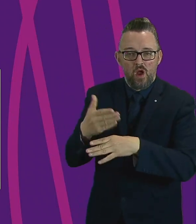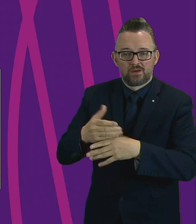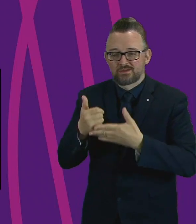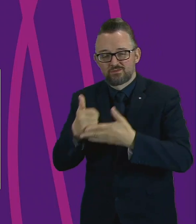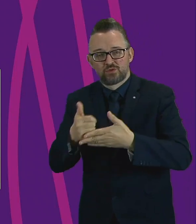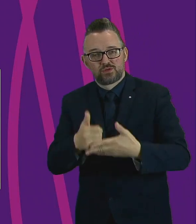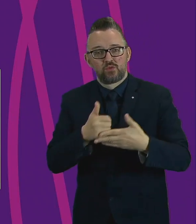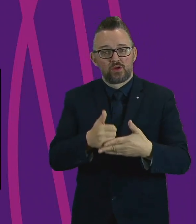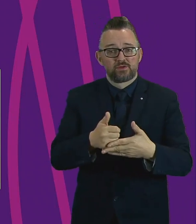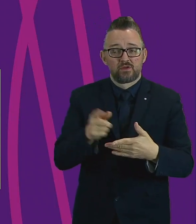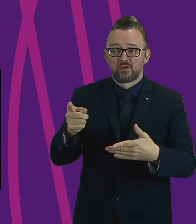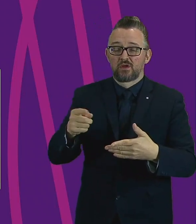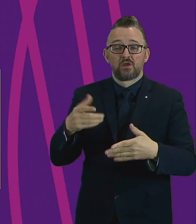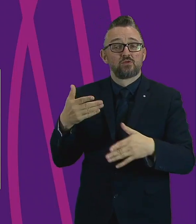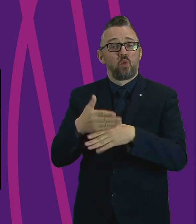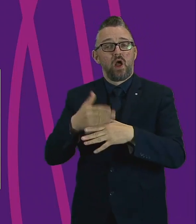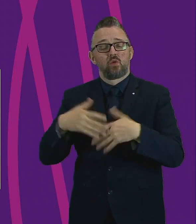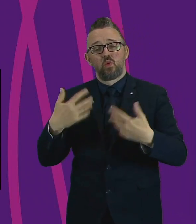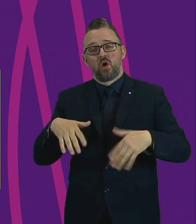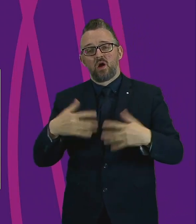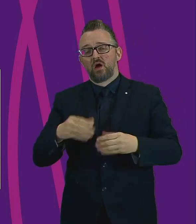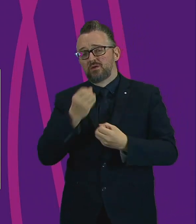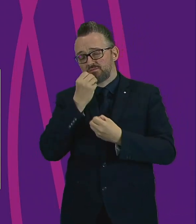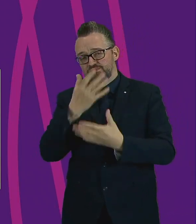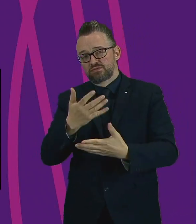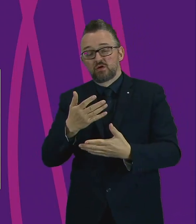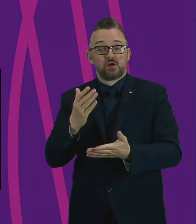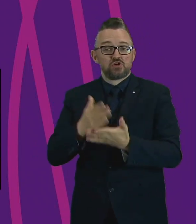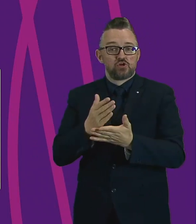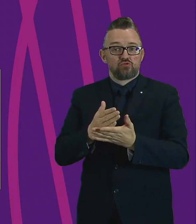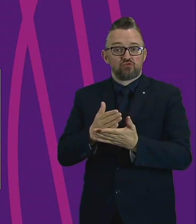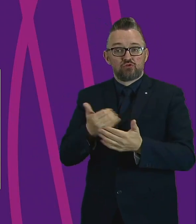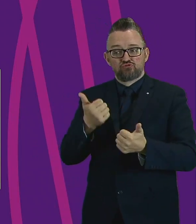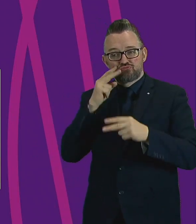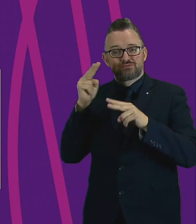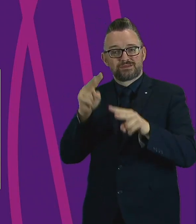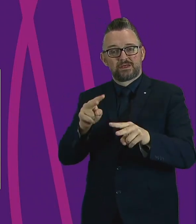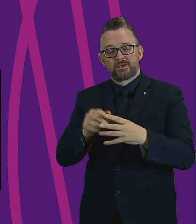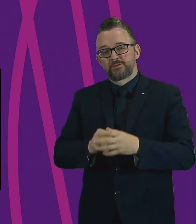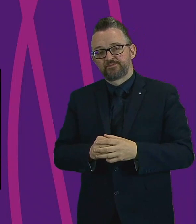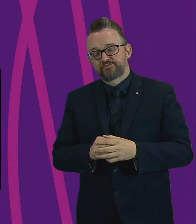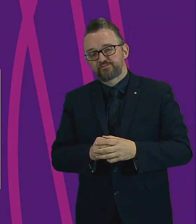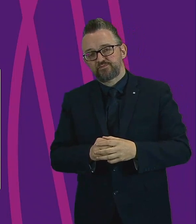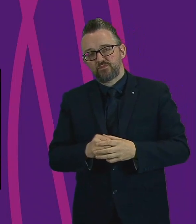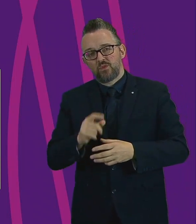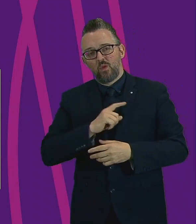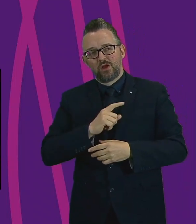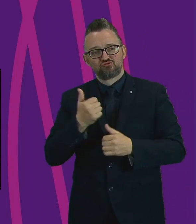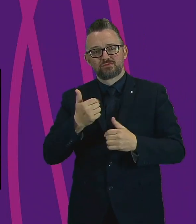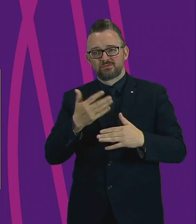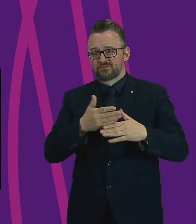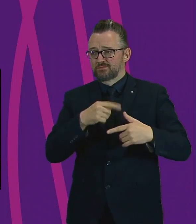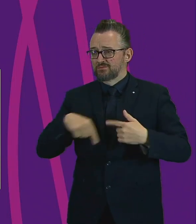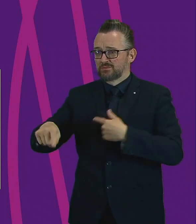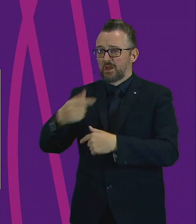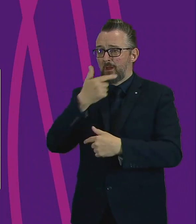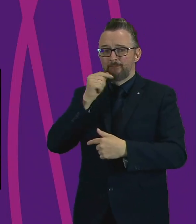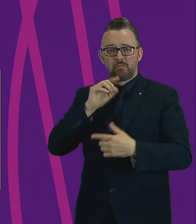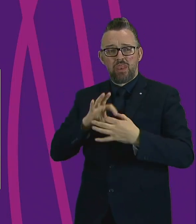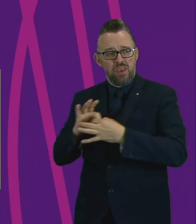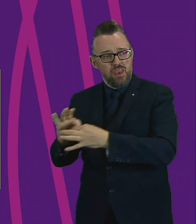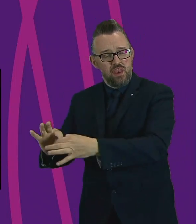a fantastic job, and it's been really heartening to see an outpouring of solidarity and compassion